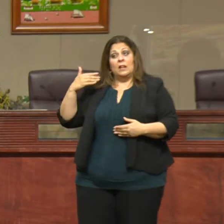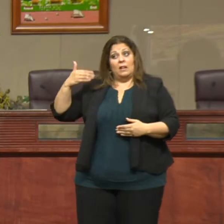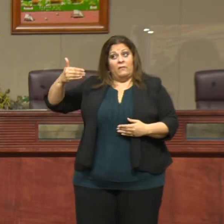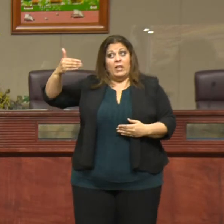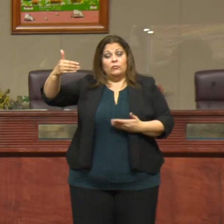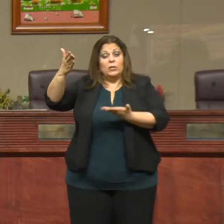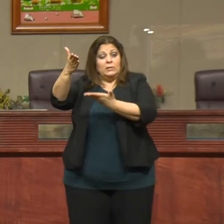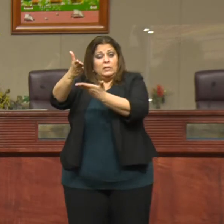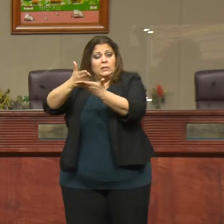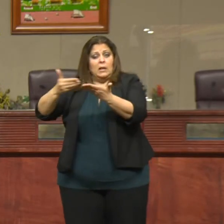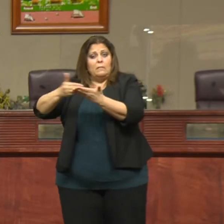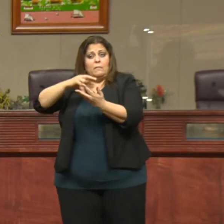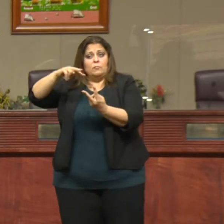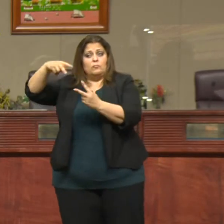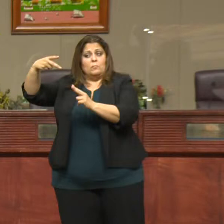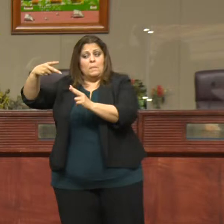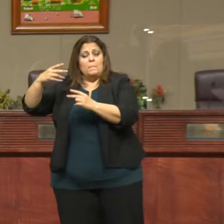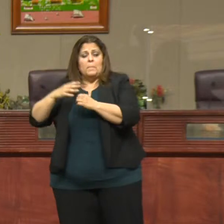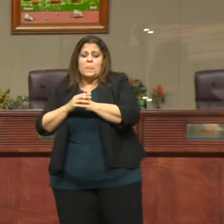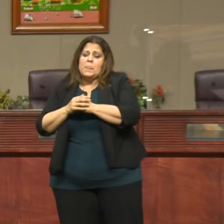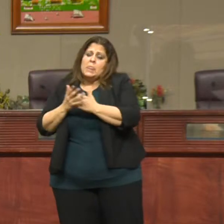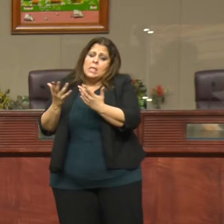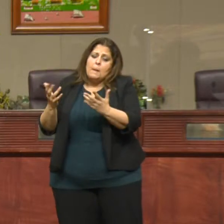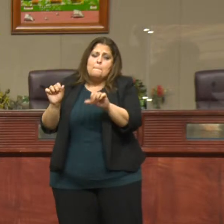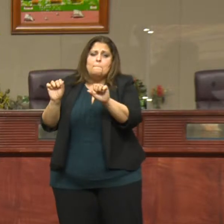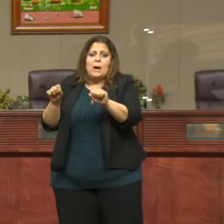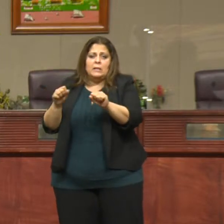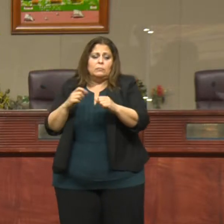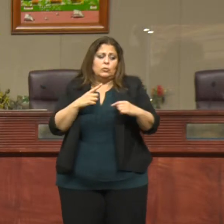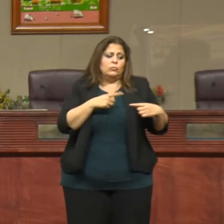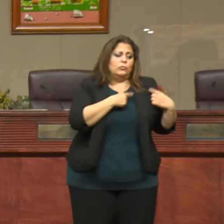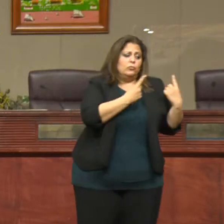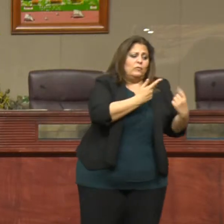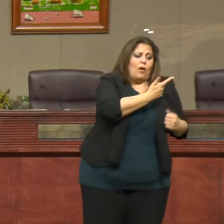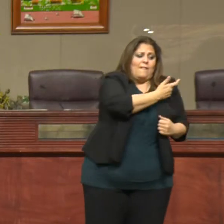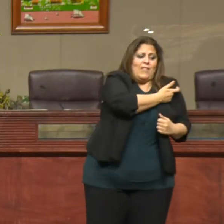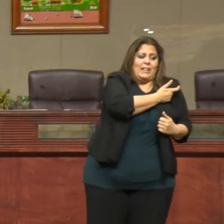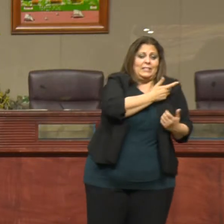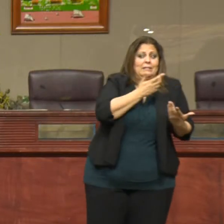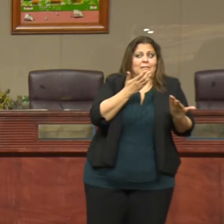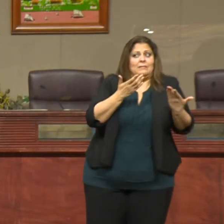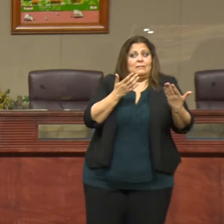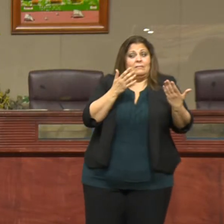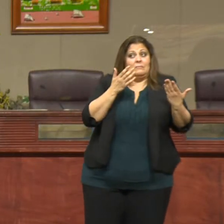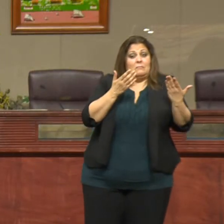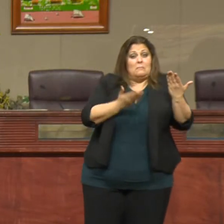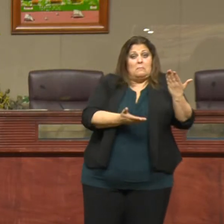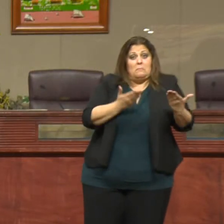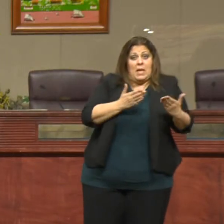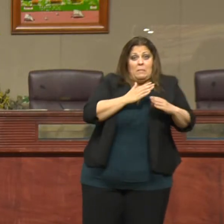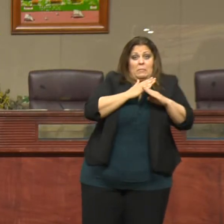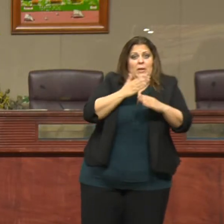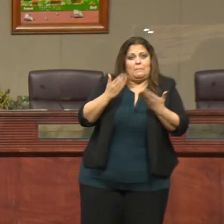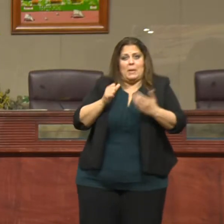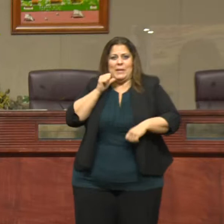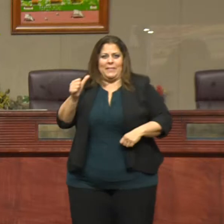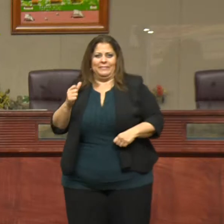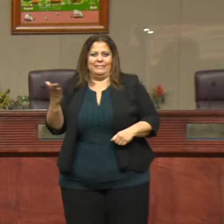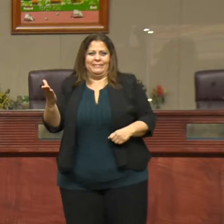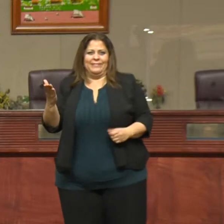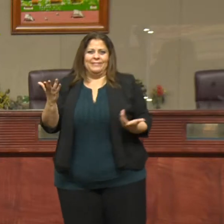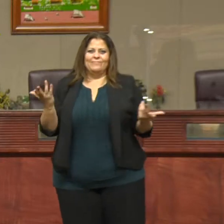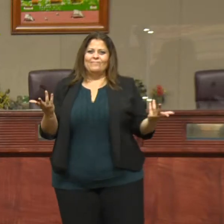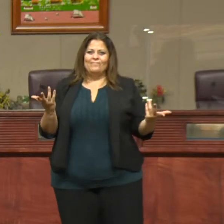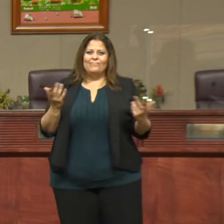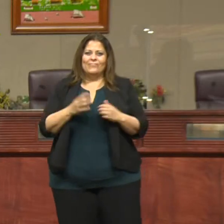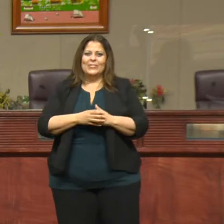that are able to evade our control measures. And so this is why it's so crucially important right now, while we have